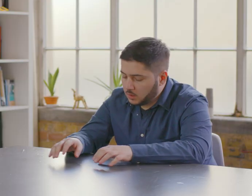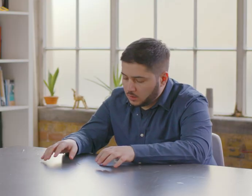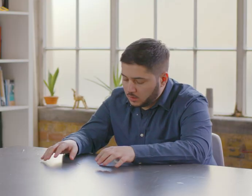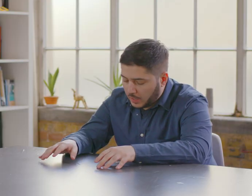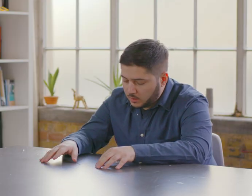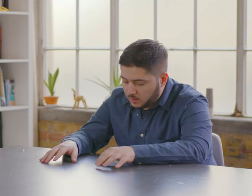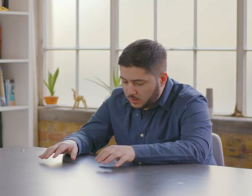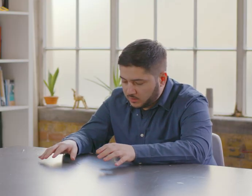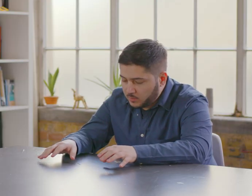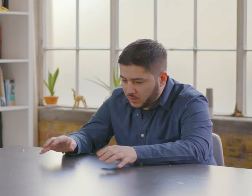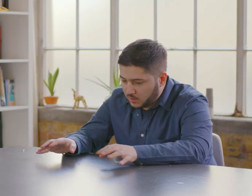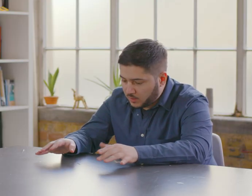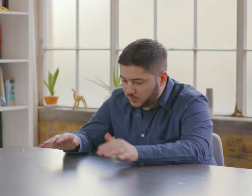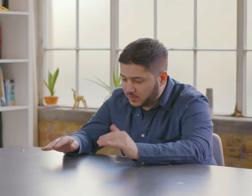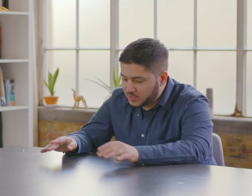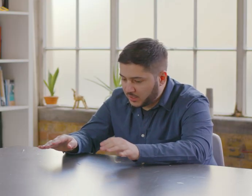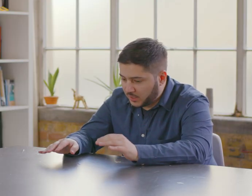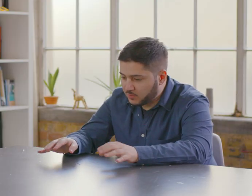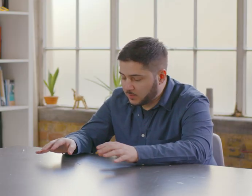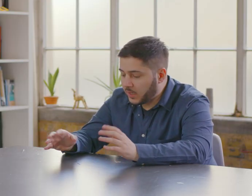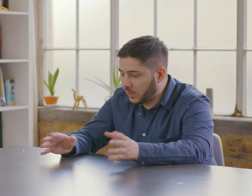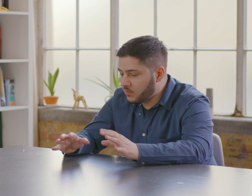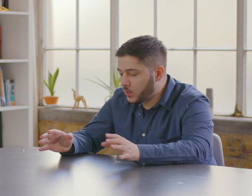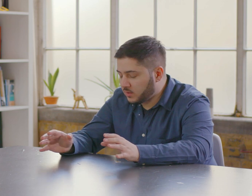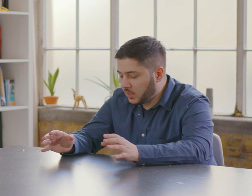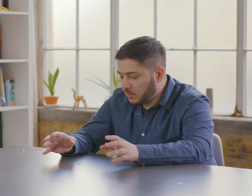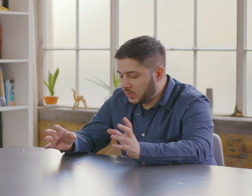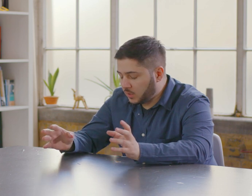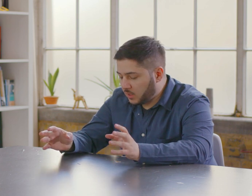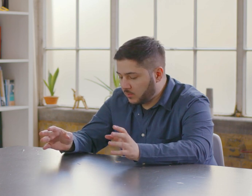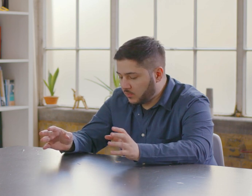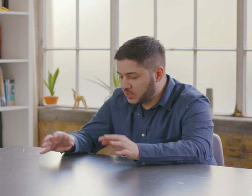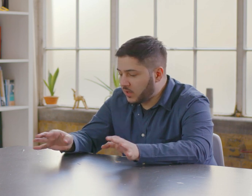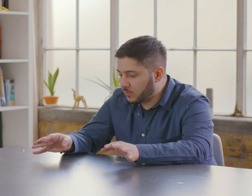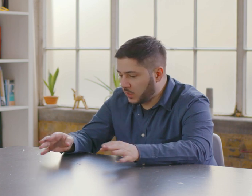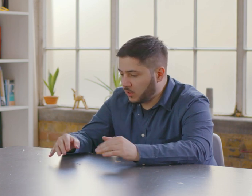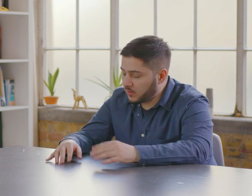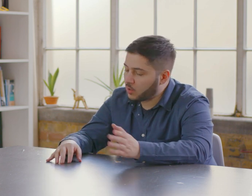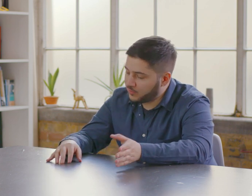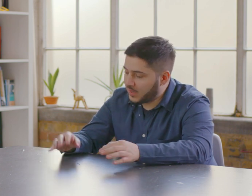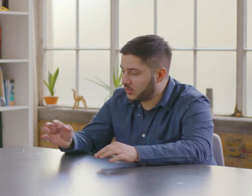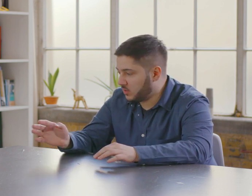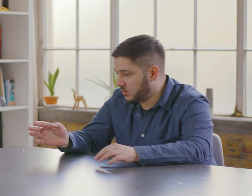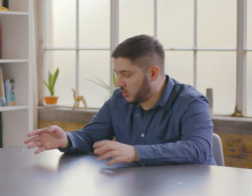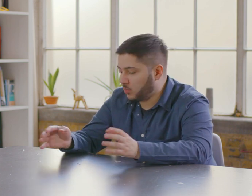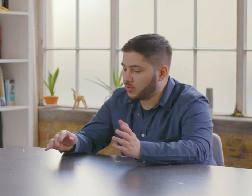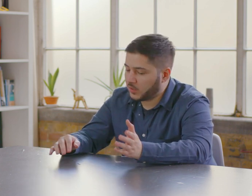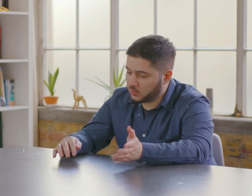it it seems like there is a potentially another debate and i've always been um frustrated by you know so the whole flat versus skewmorphic or